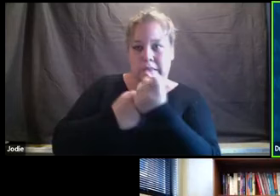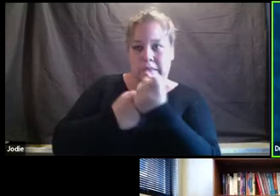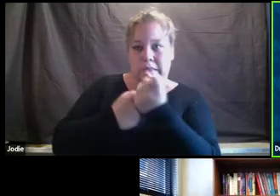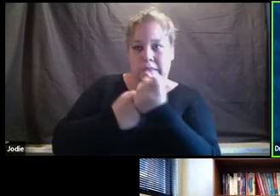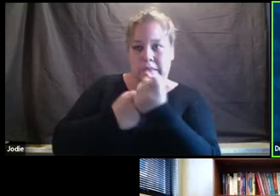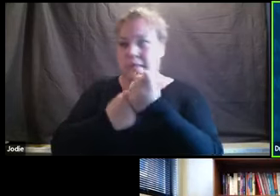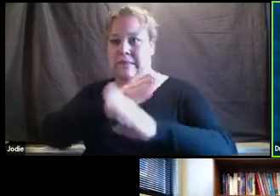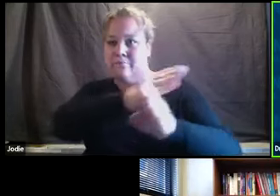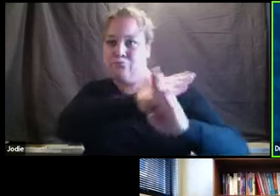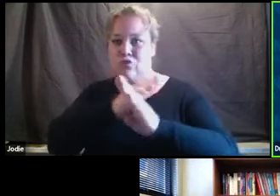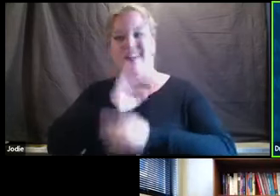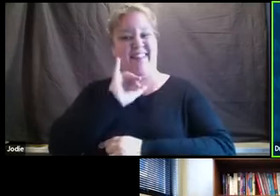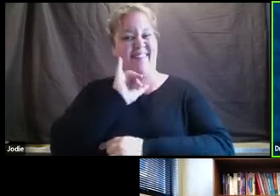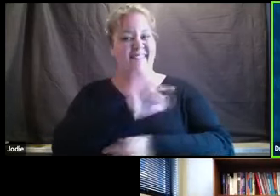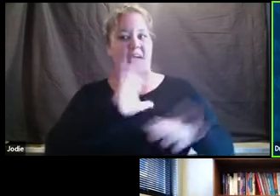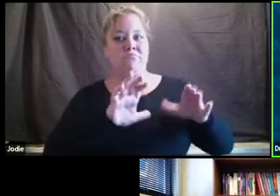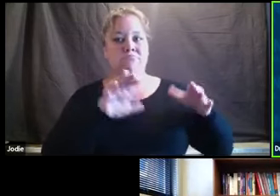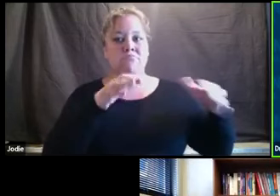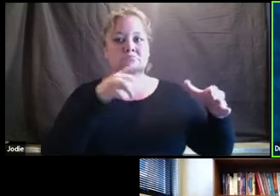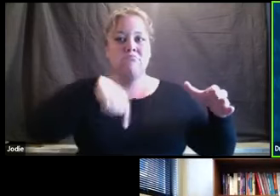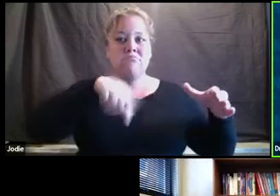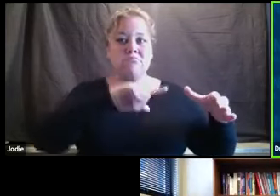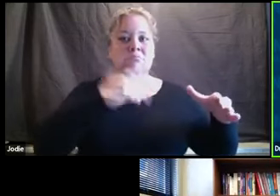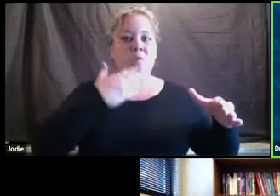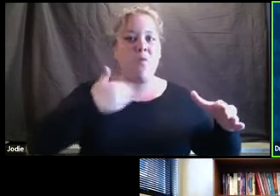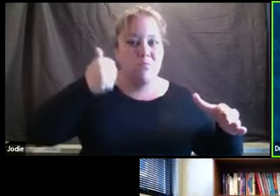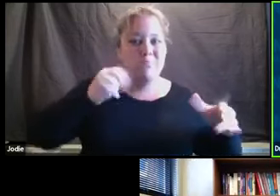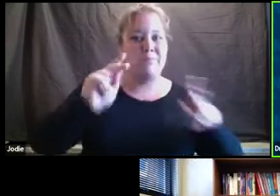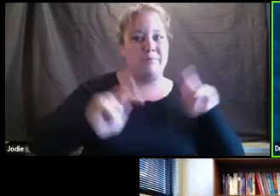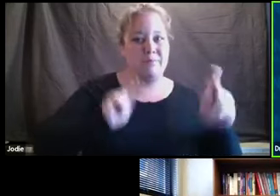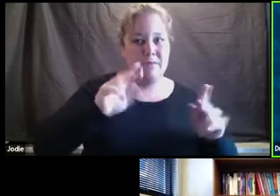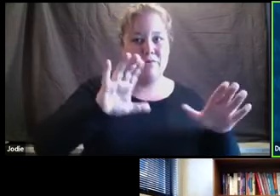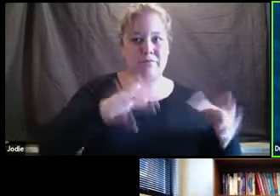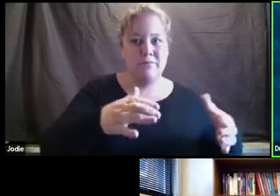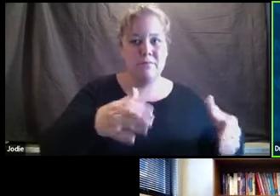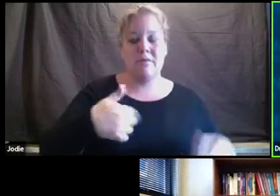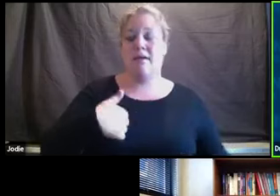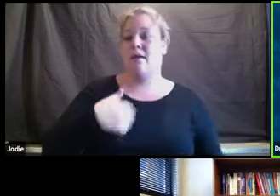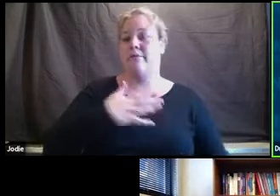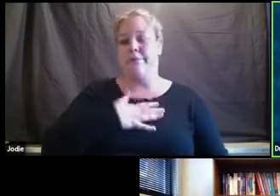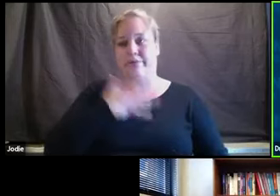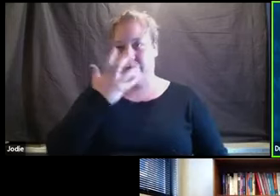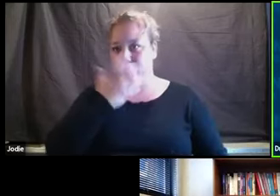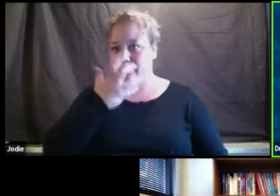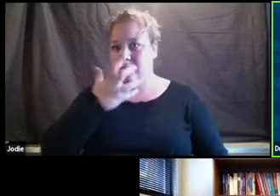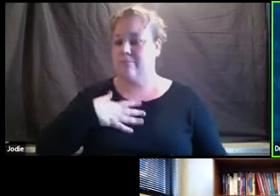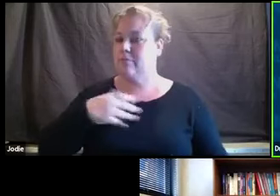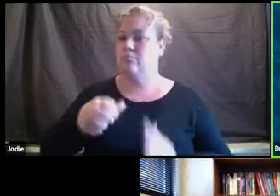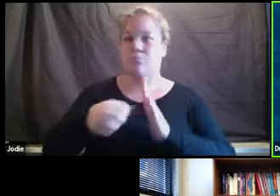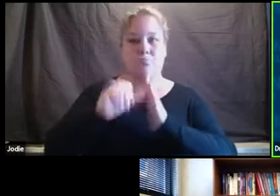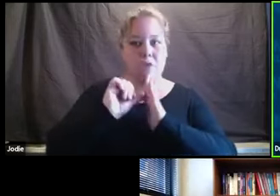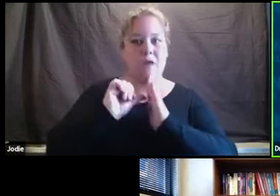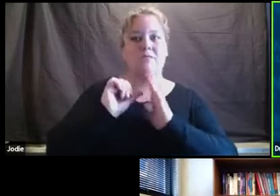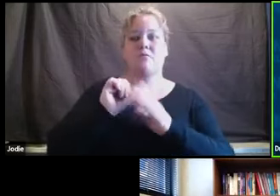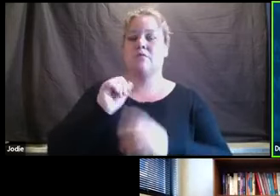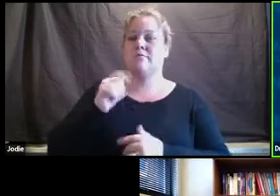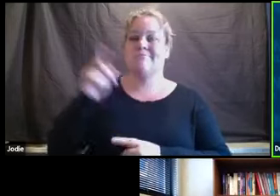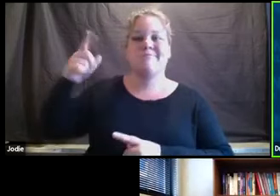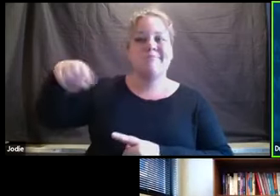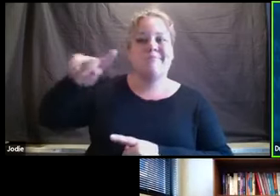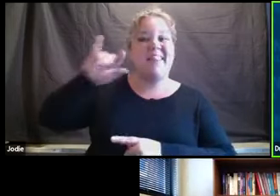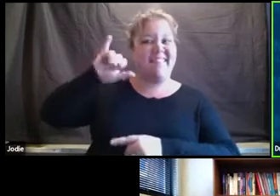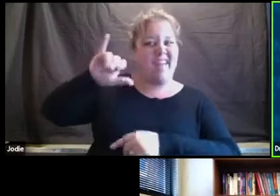and say, I have been just blown away by the incredible work of our long-term care facilities. I don't think